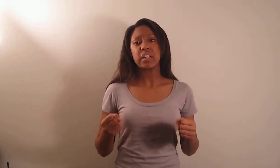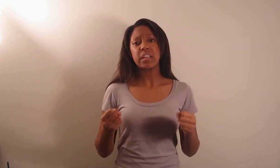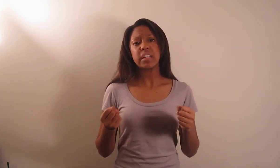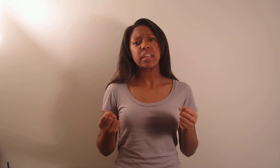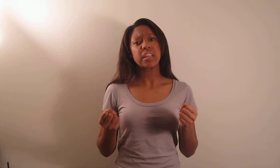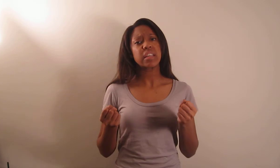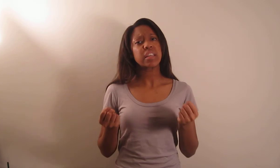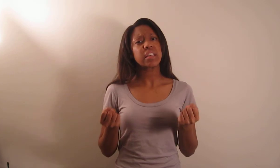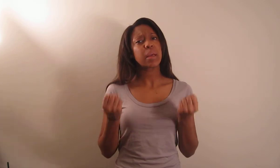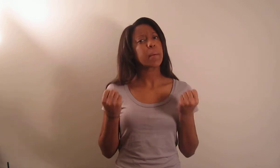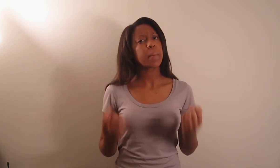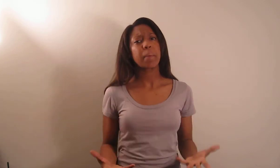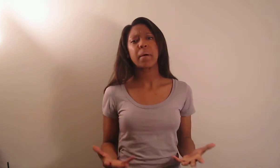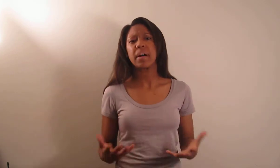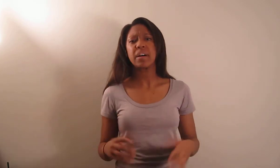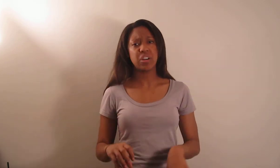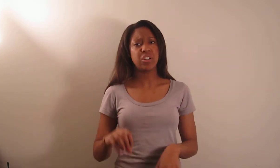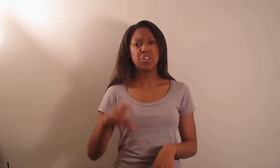possible price.